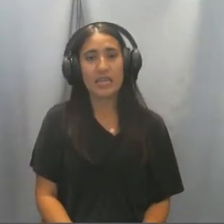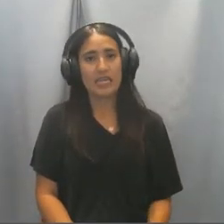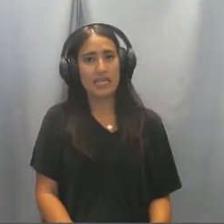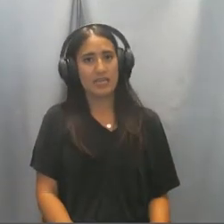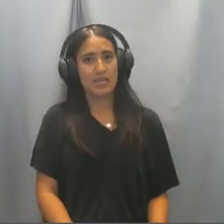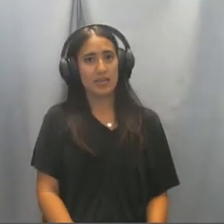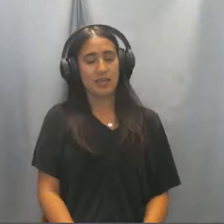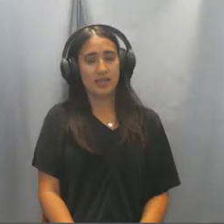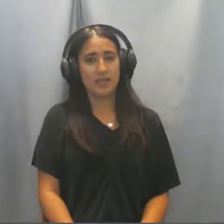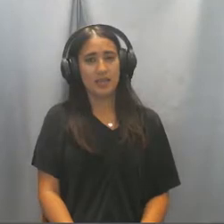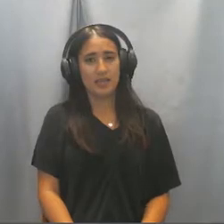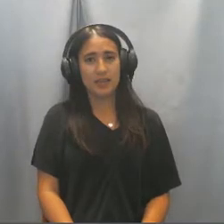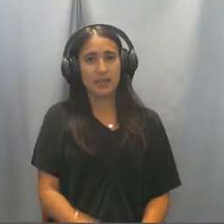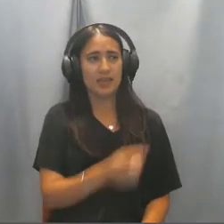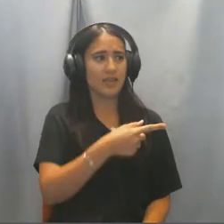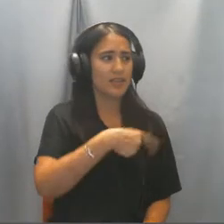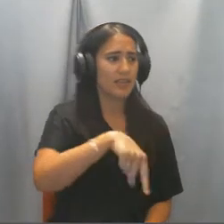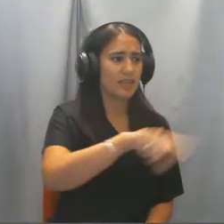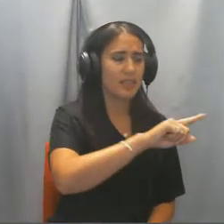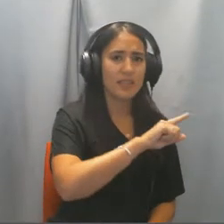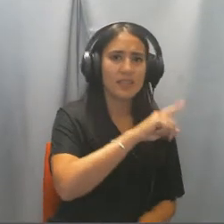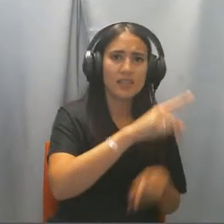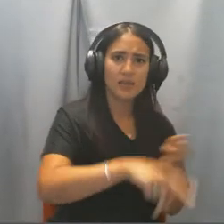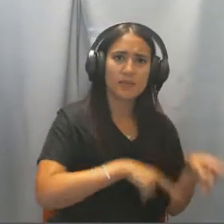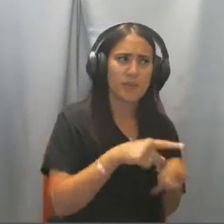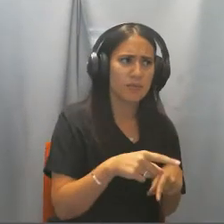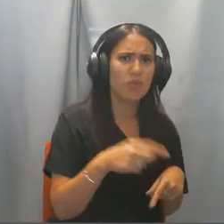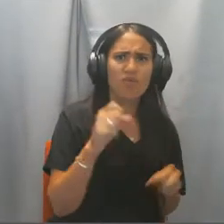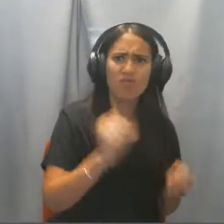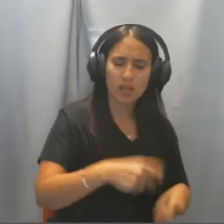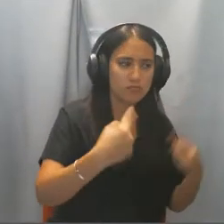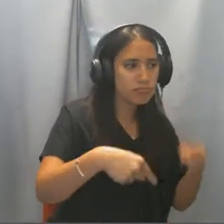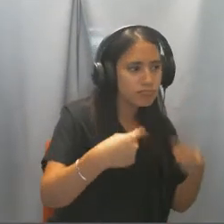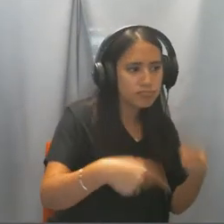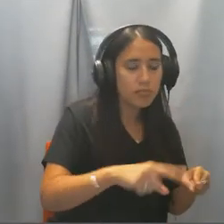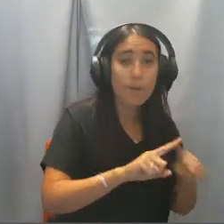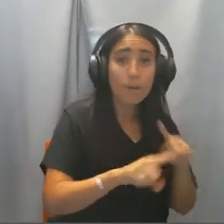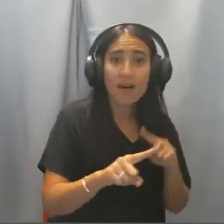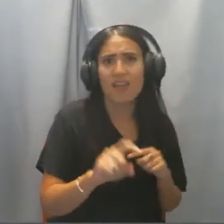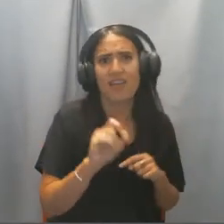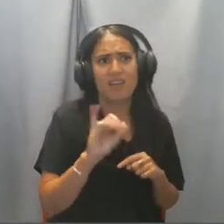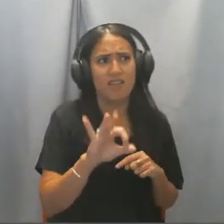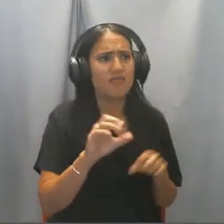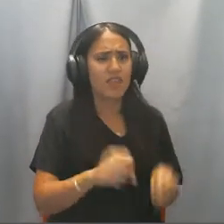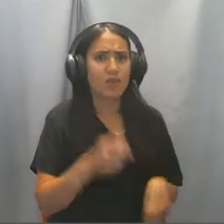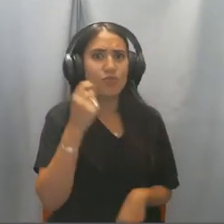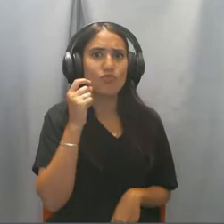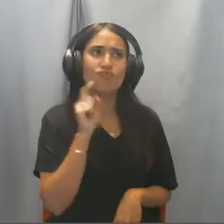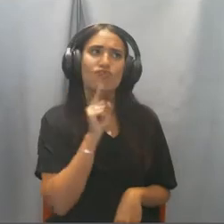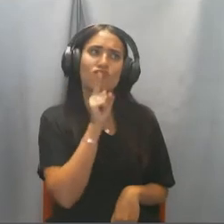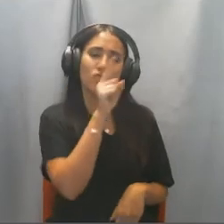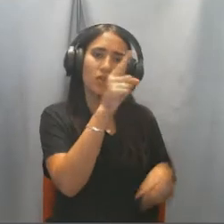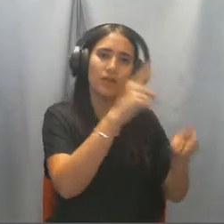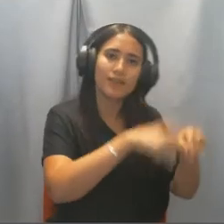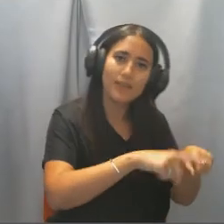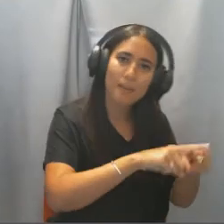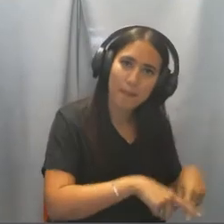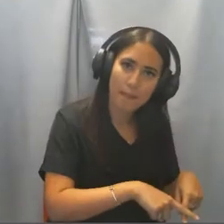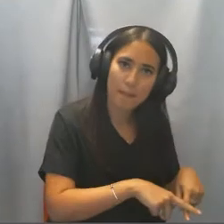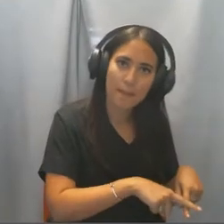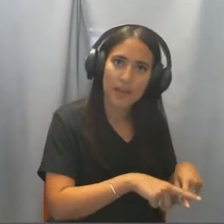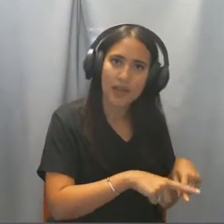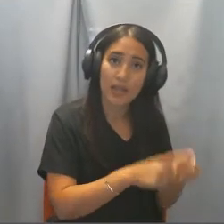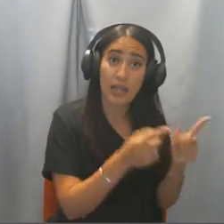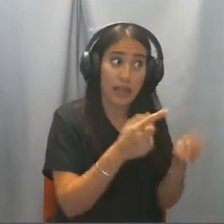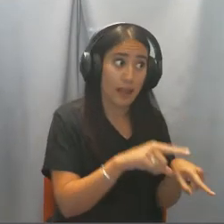as they felt that they could really count on the other when the going got tough, those arguments didn't take a toll on their memories.